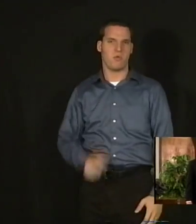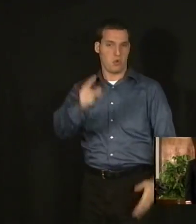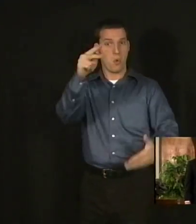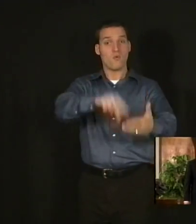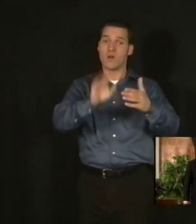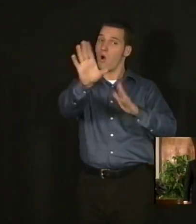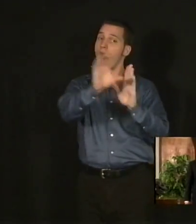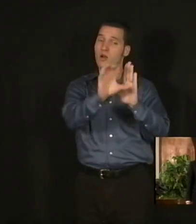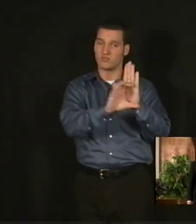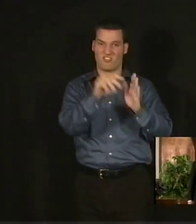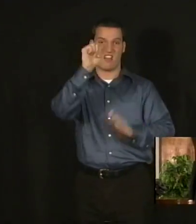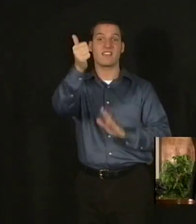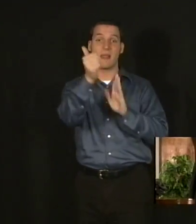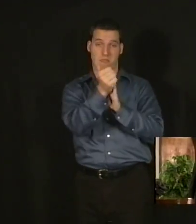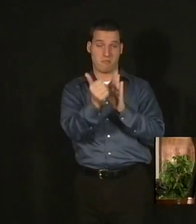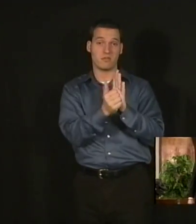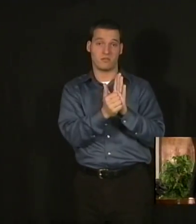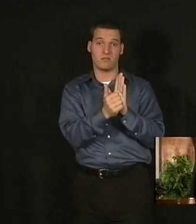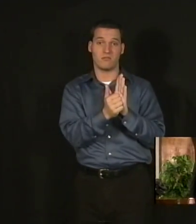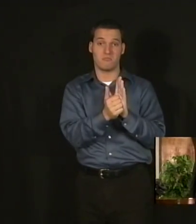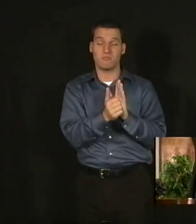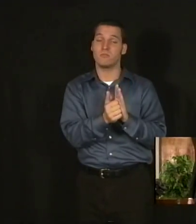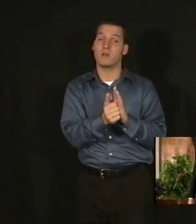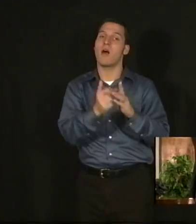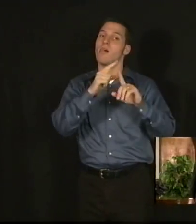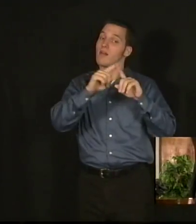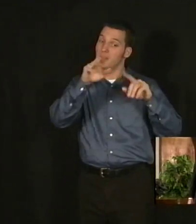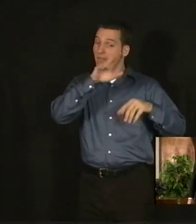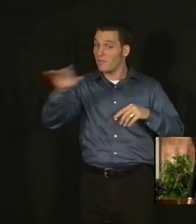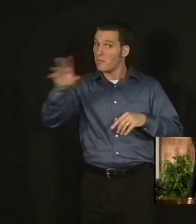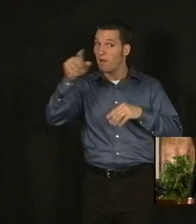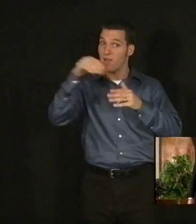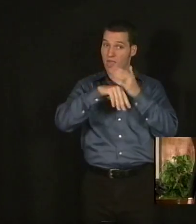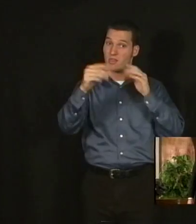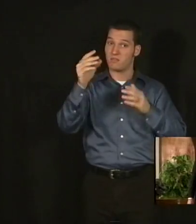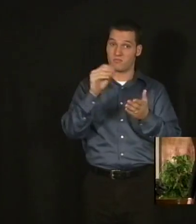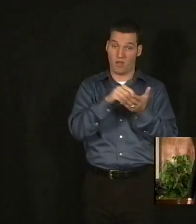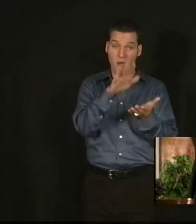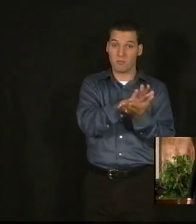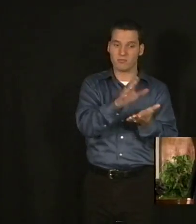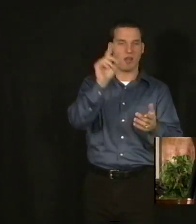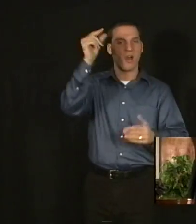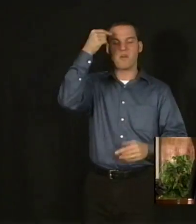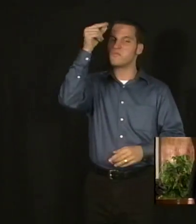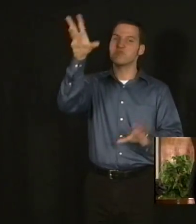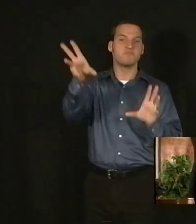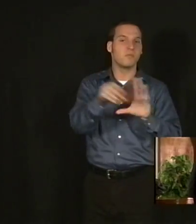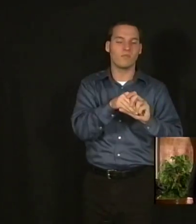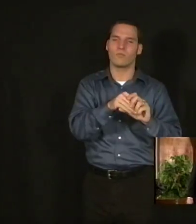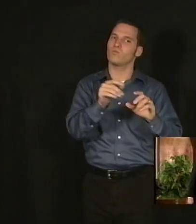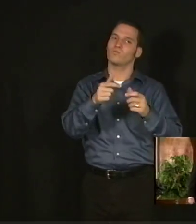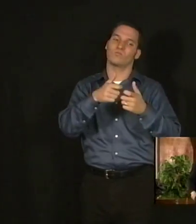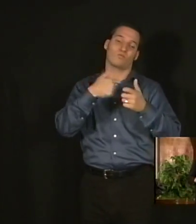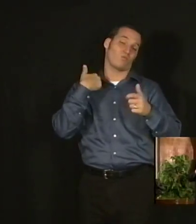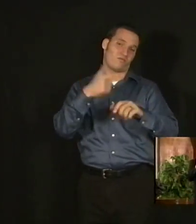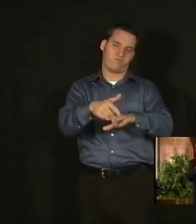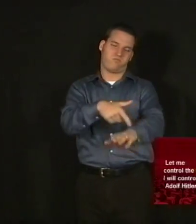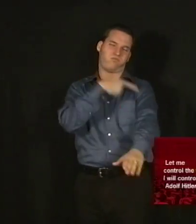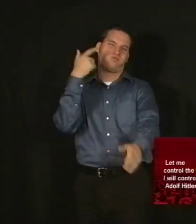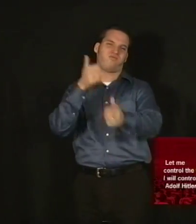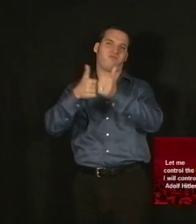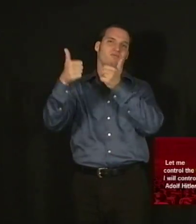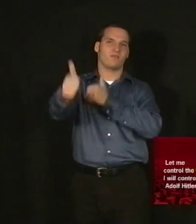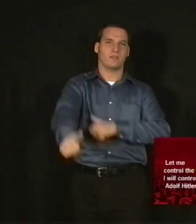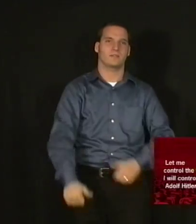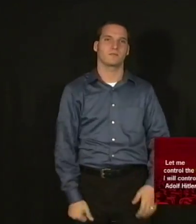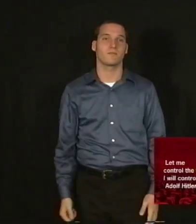You better read your Constitution, the 10th Amendment. Unless that's spelled out in that document, the government shouldn't do it. We've gotten a long ways away from that. Hitler